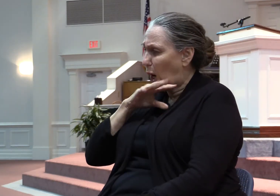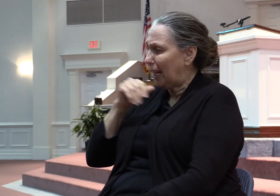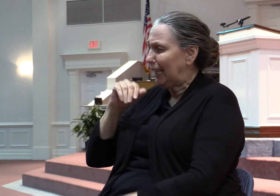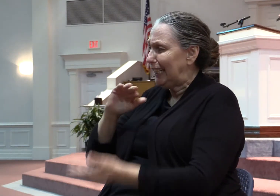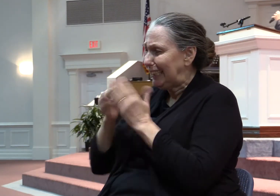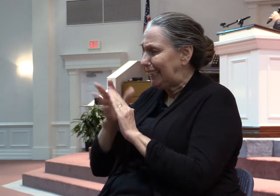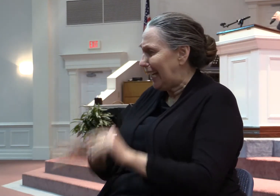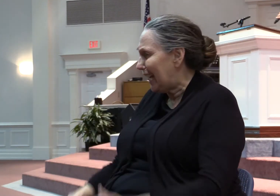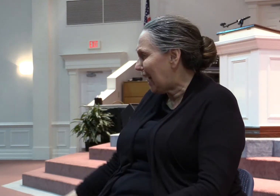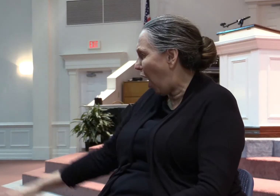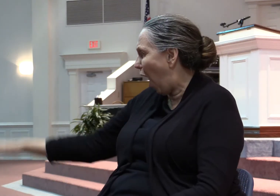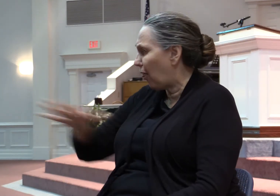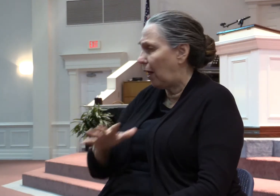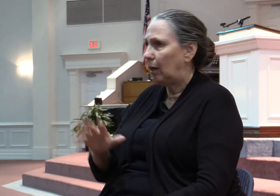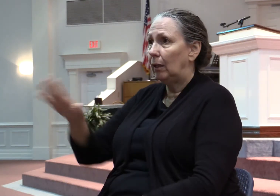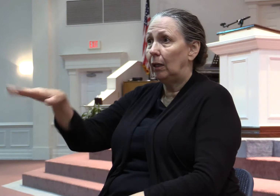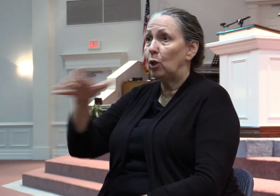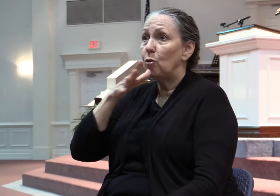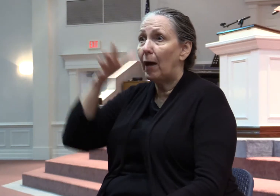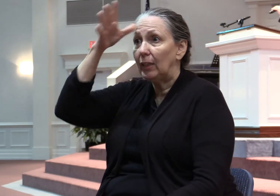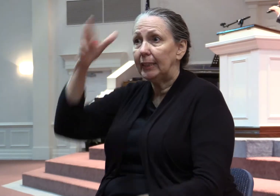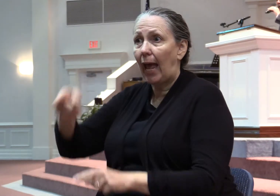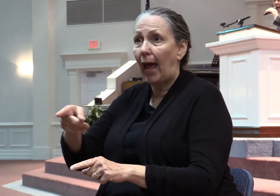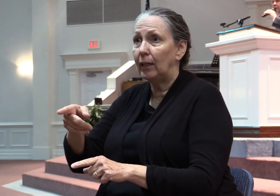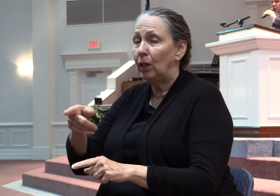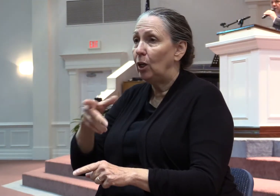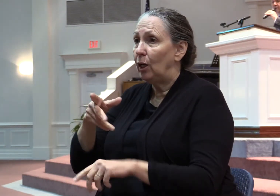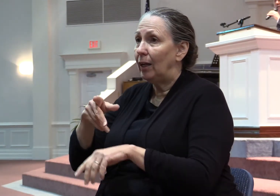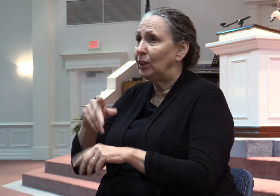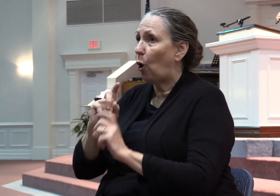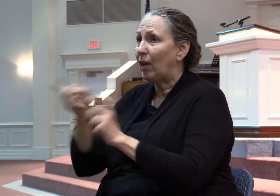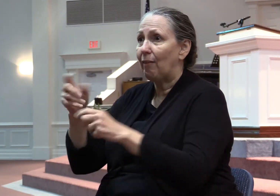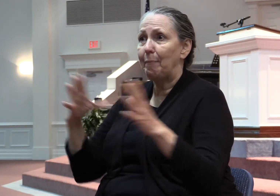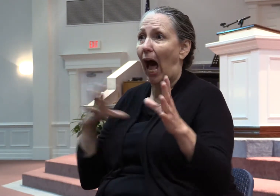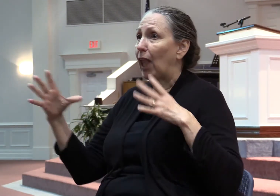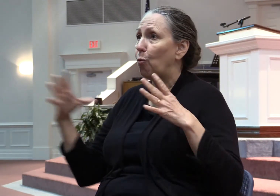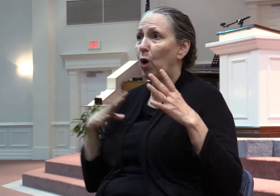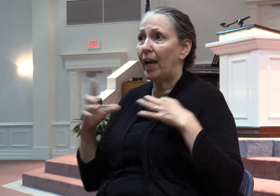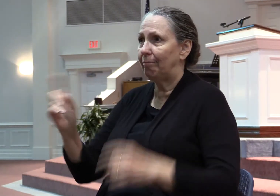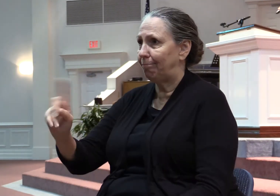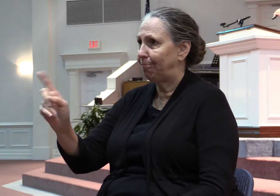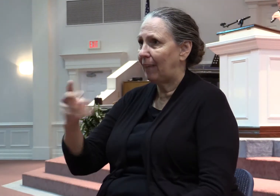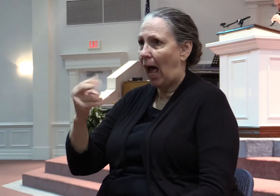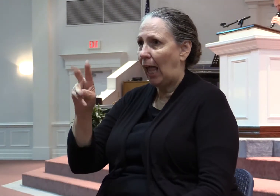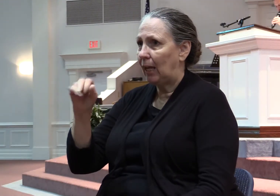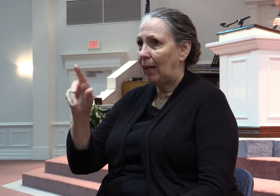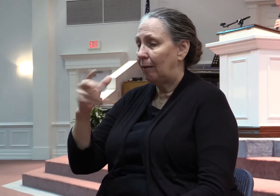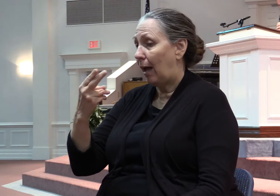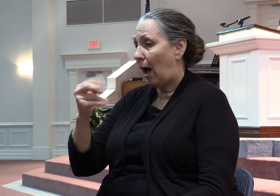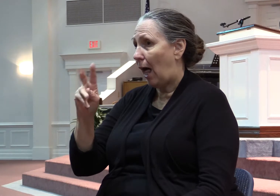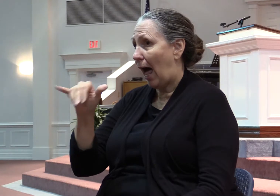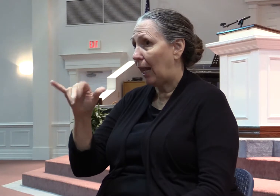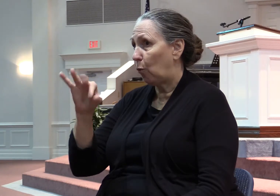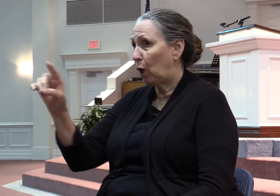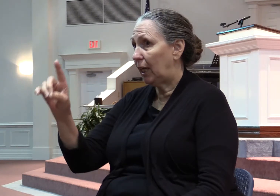Don't you dare, apostolic parents, give your kids to Hollywood. Give your kids over to the music